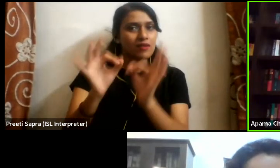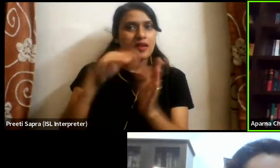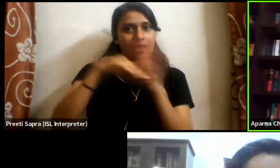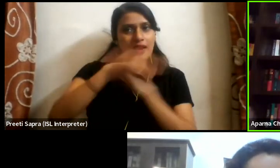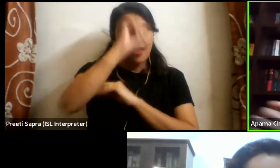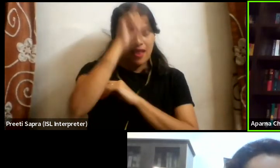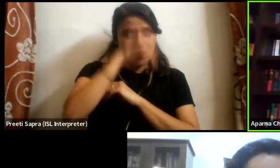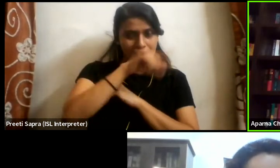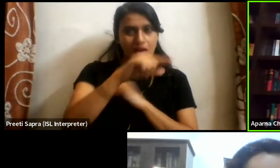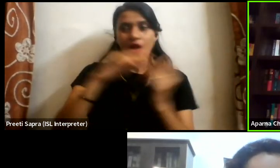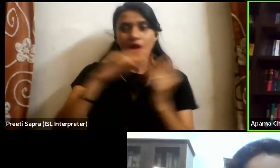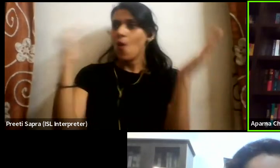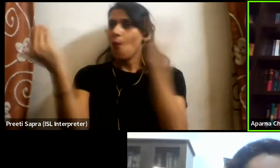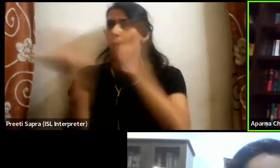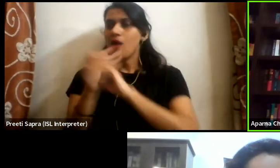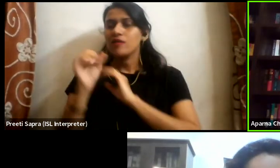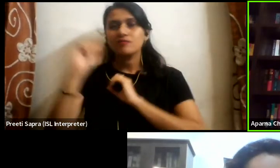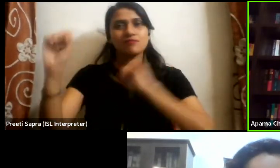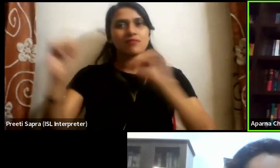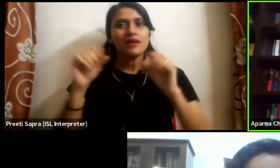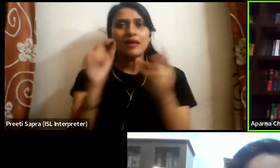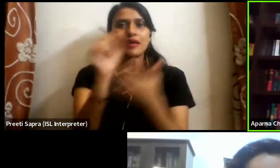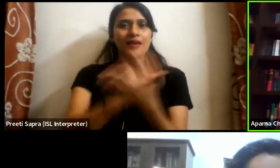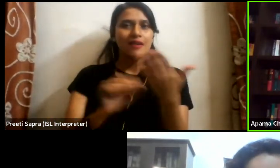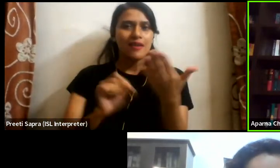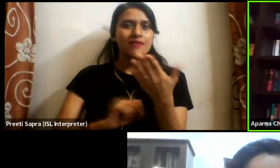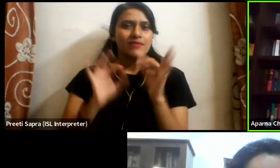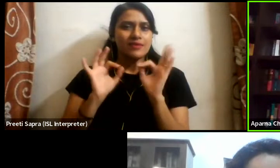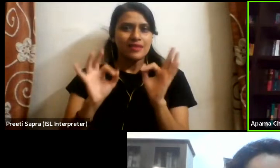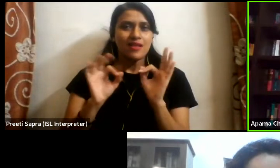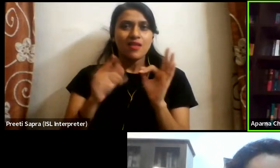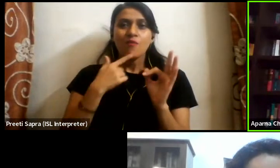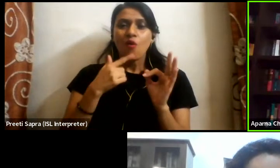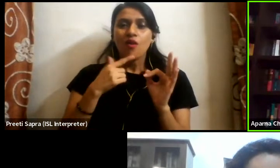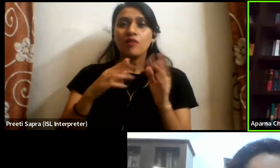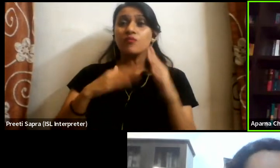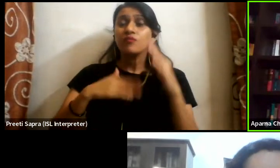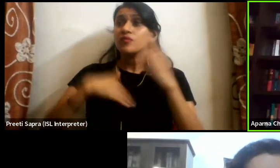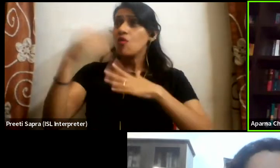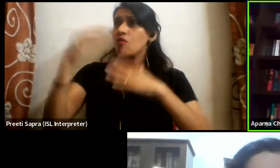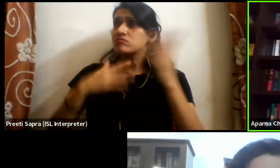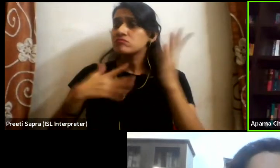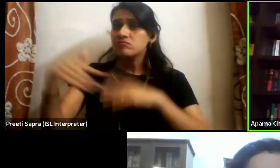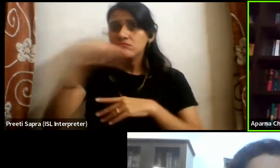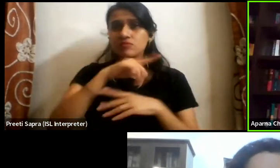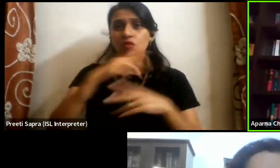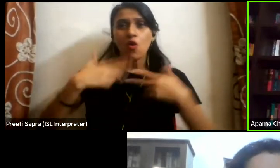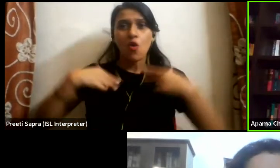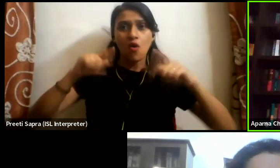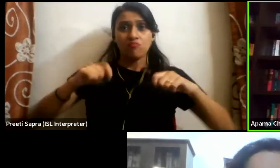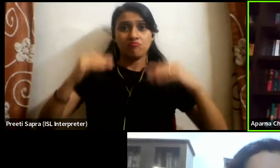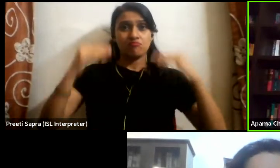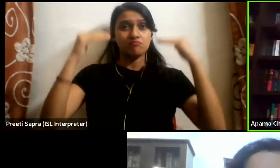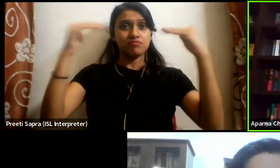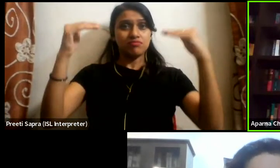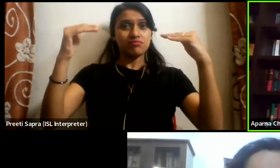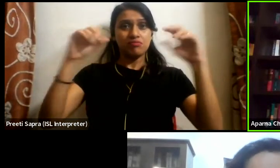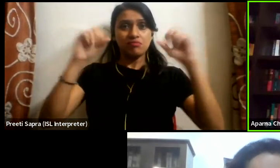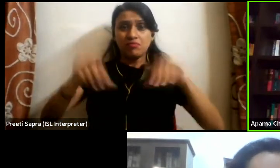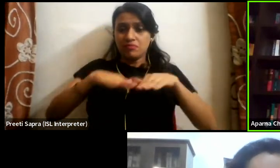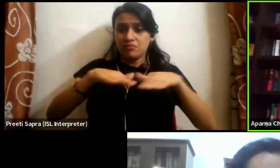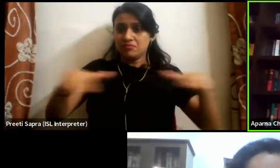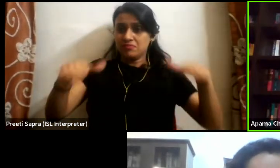from around the world, on just the architecture of courtrooms, the idea that judges are sitting at that elevated